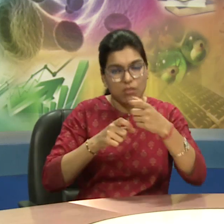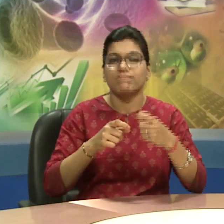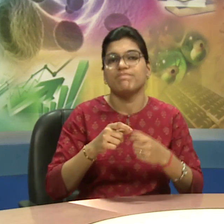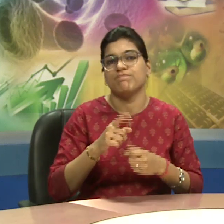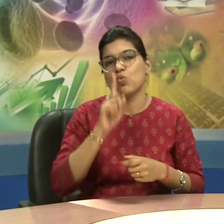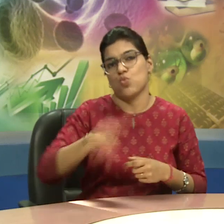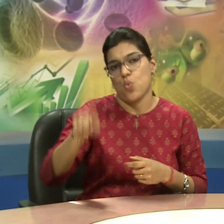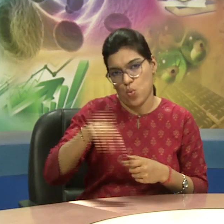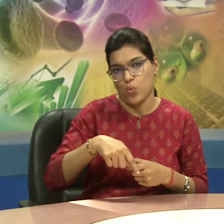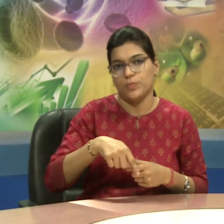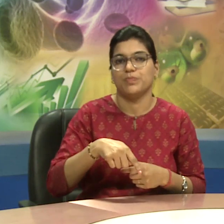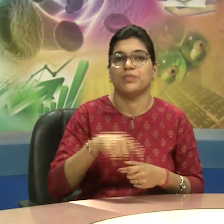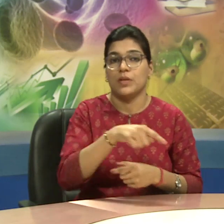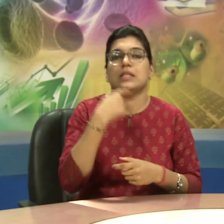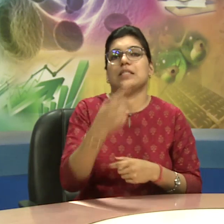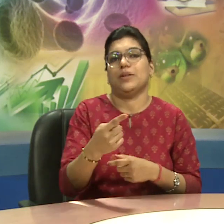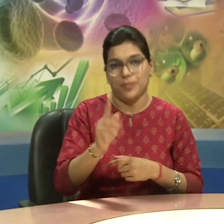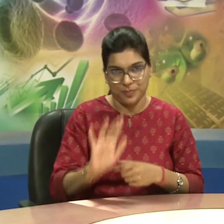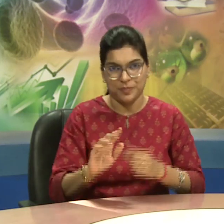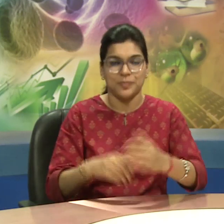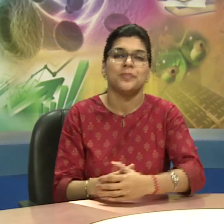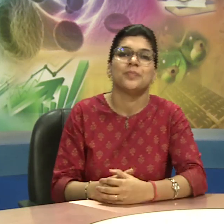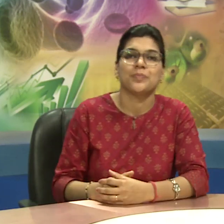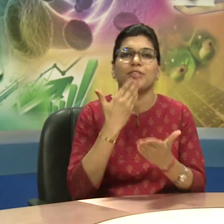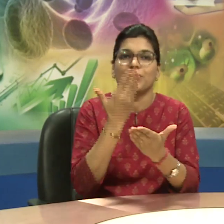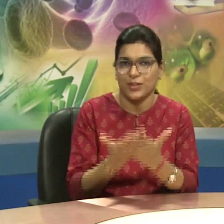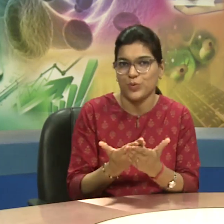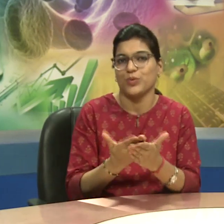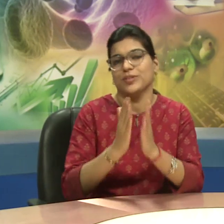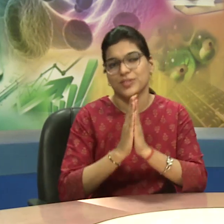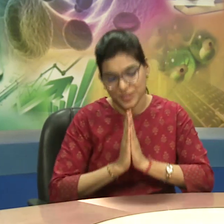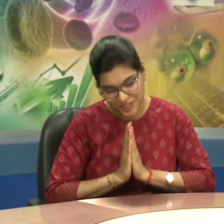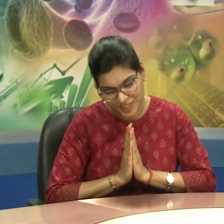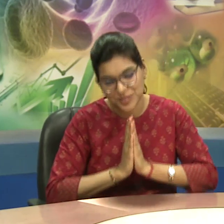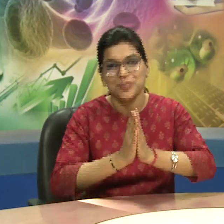how to use a product. Thank you. Namaste.